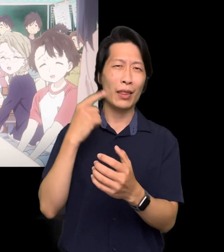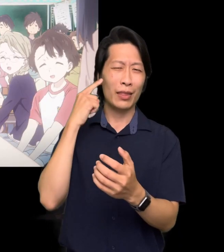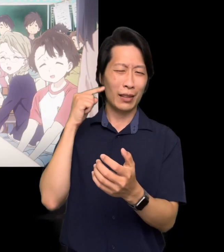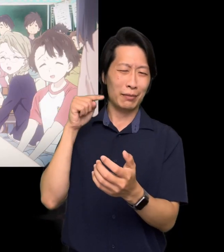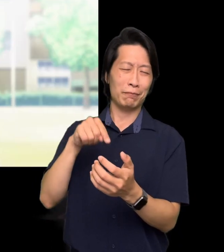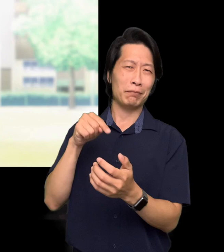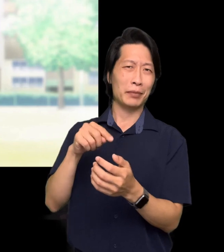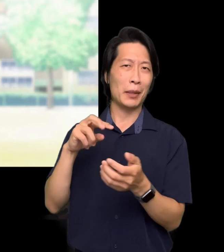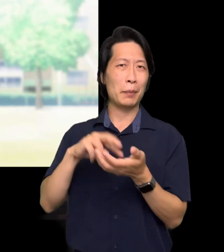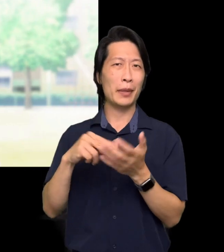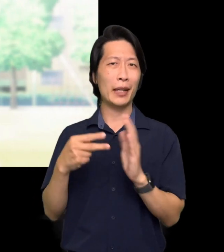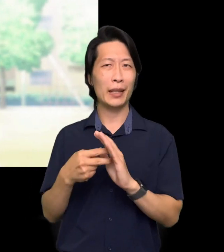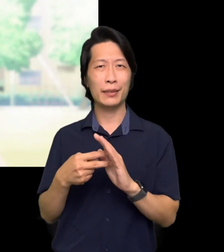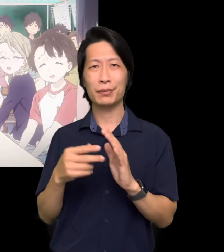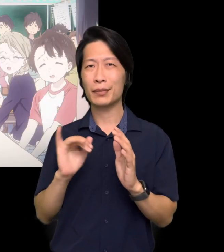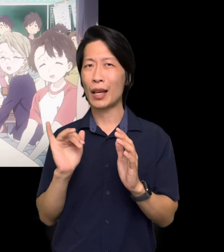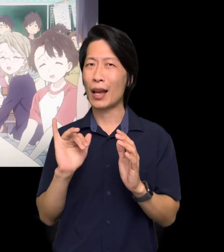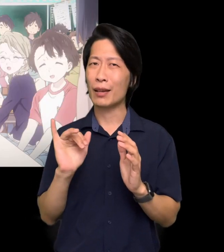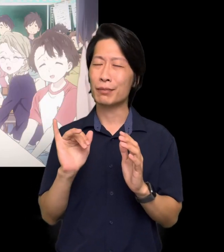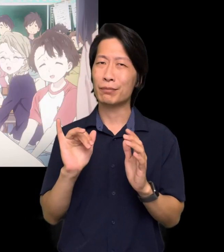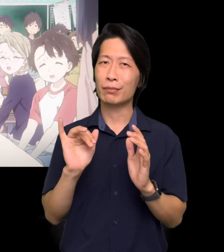I think this means